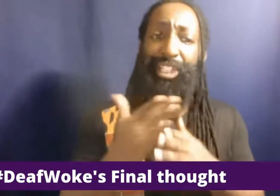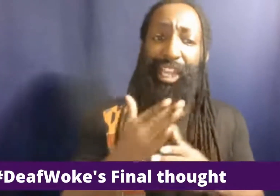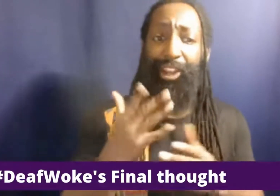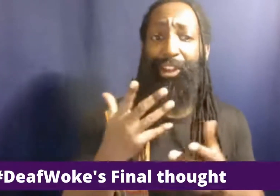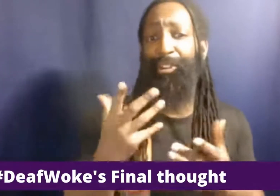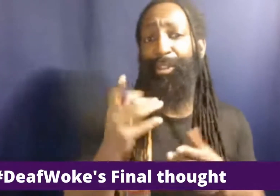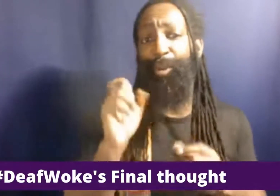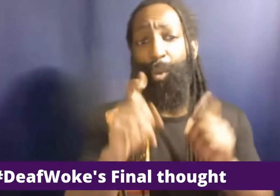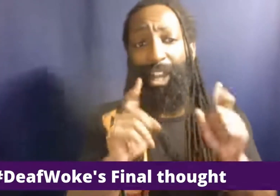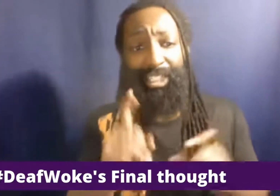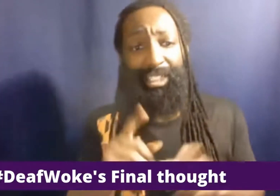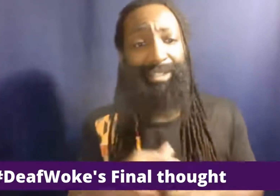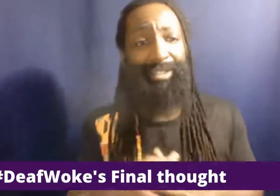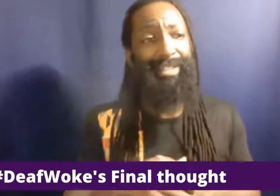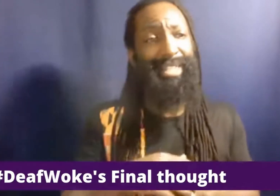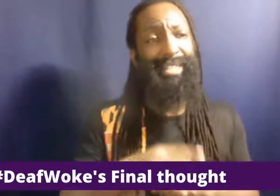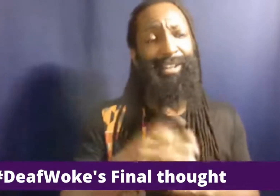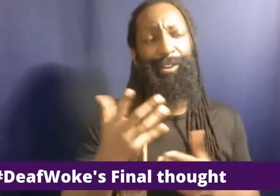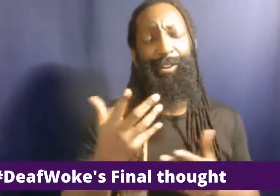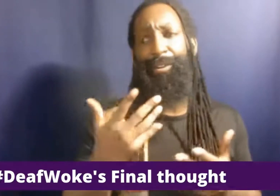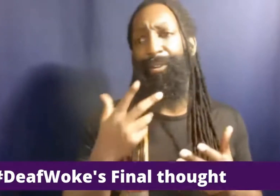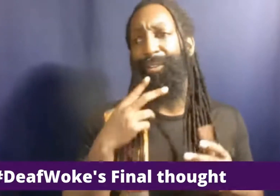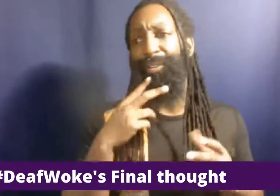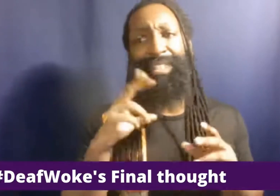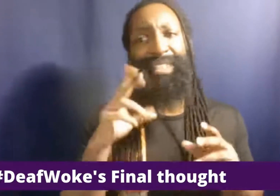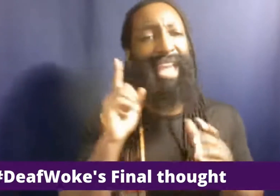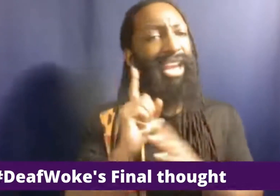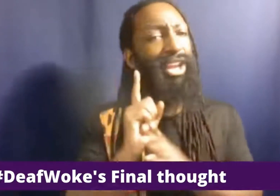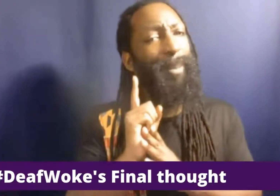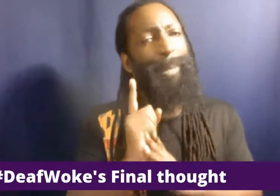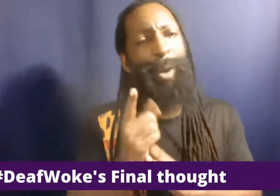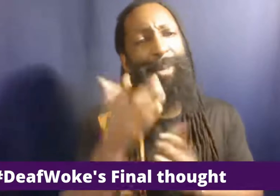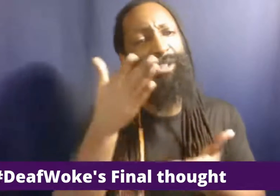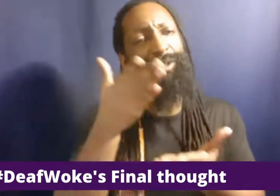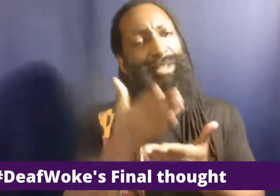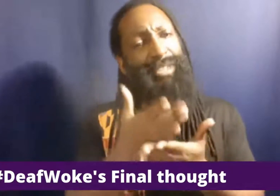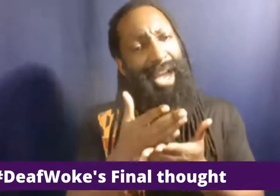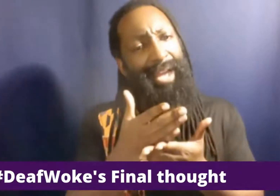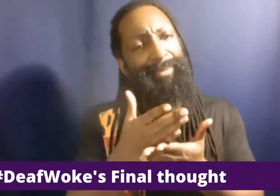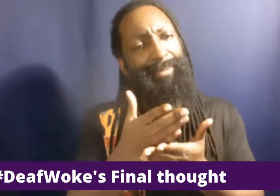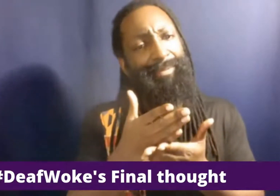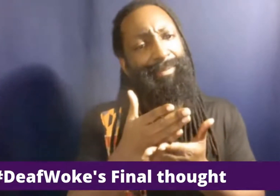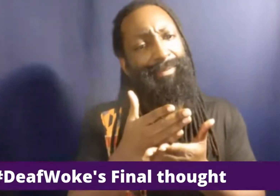and share the question, just taking a moment